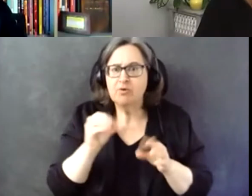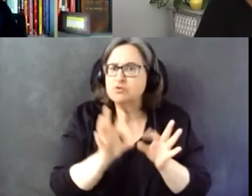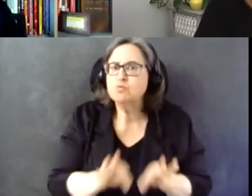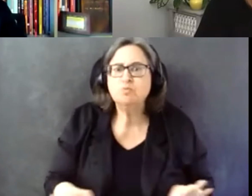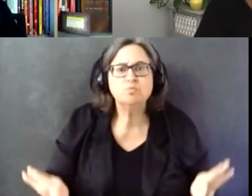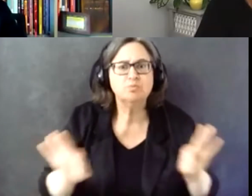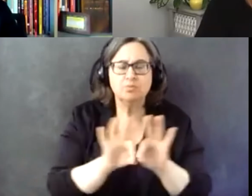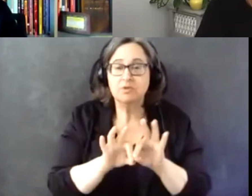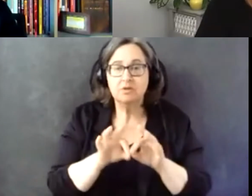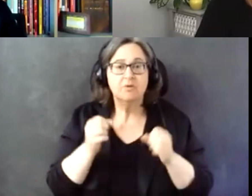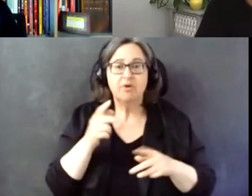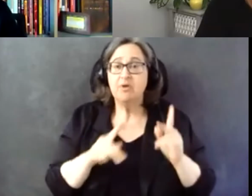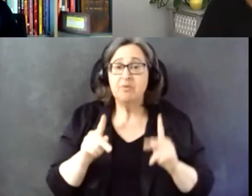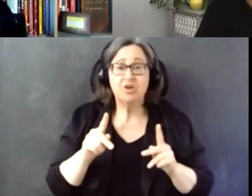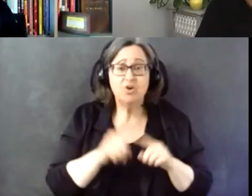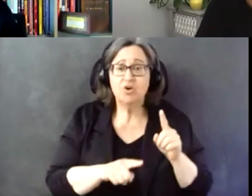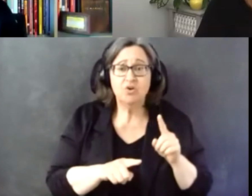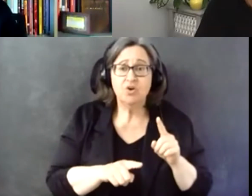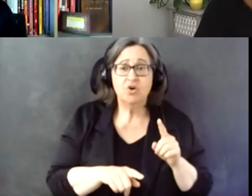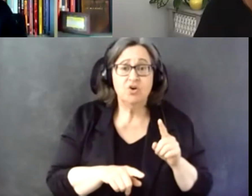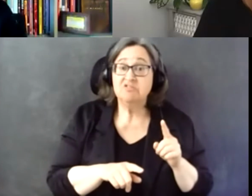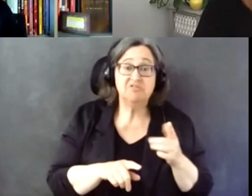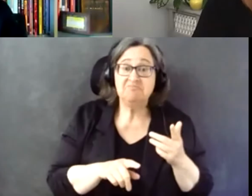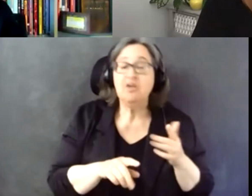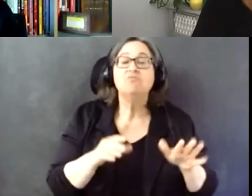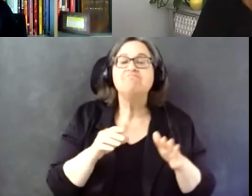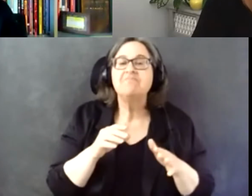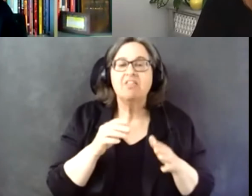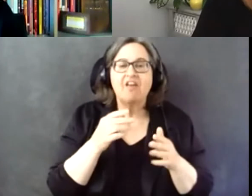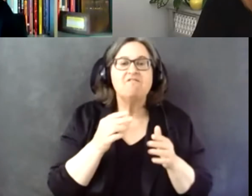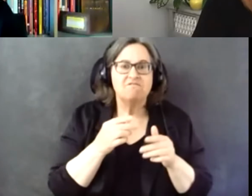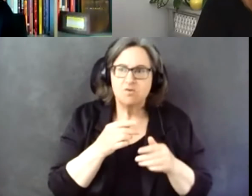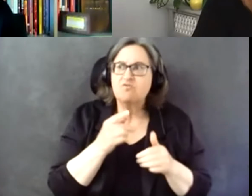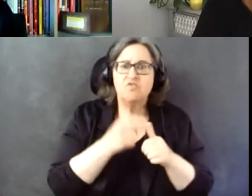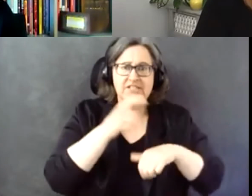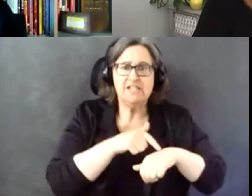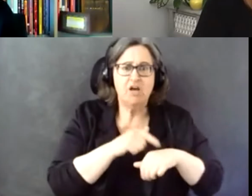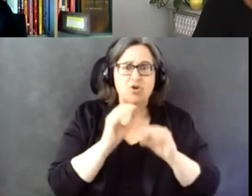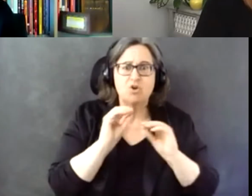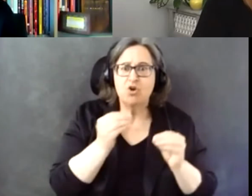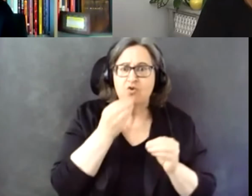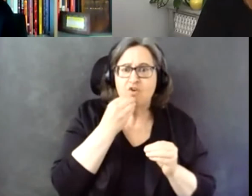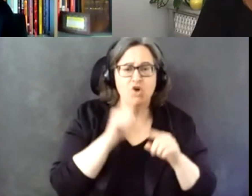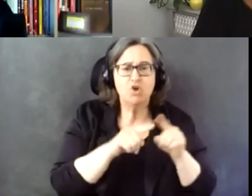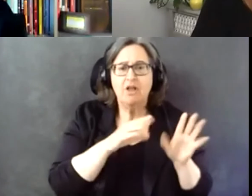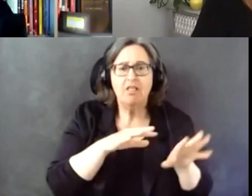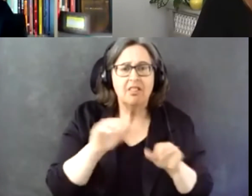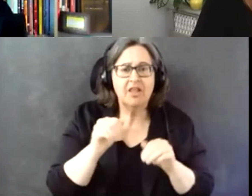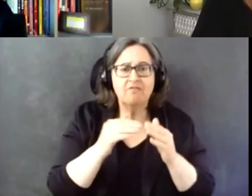people who didn't find themselves food insecure until this pandemic whether it was because they couldn't leave their home and so needed to have food delivered